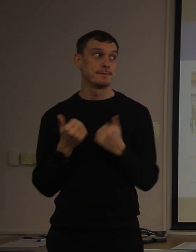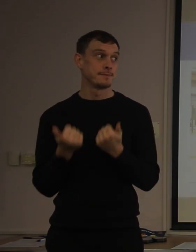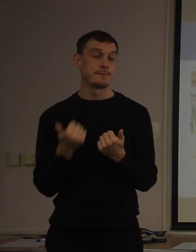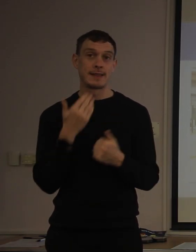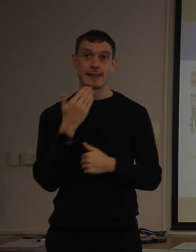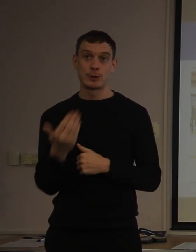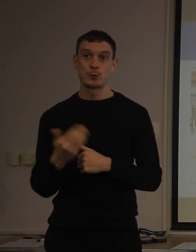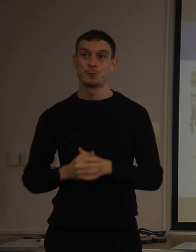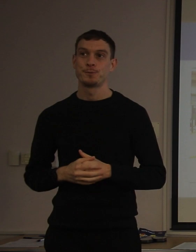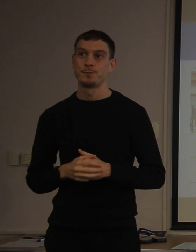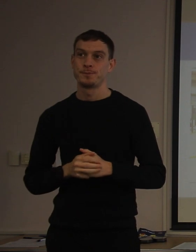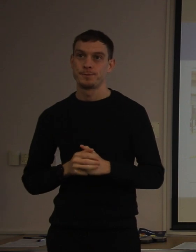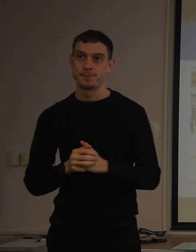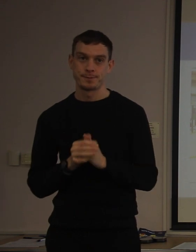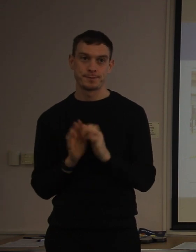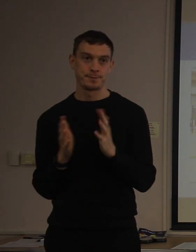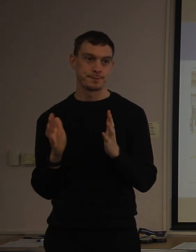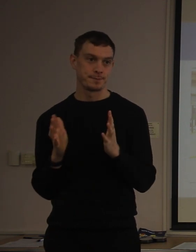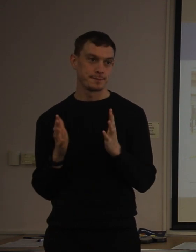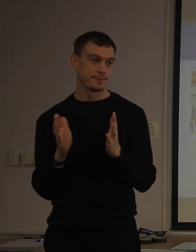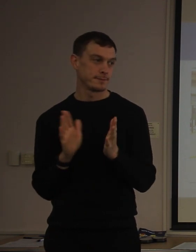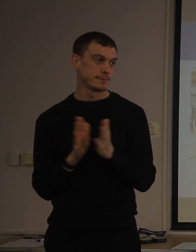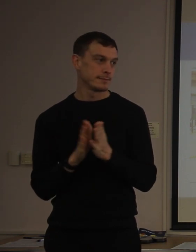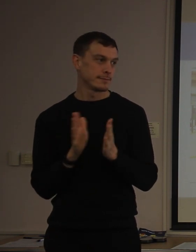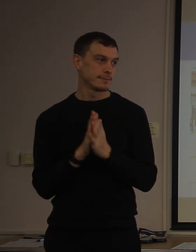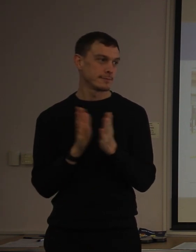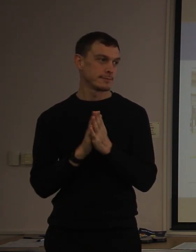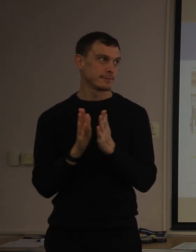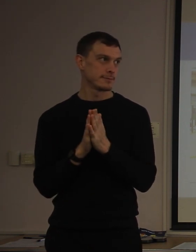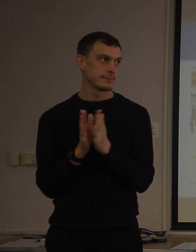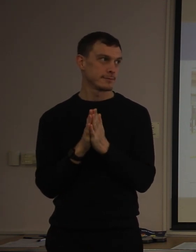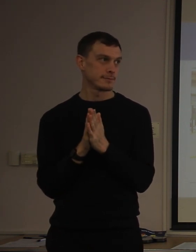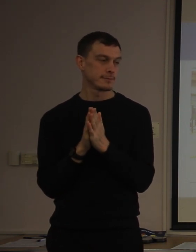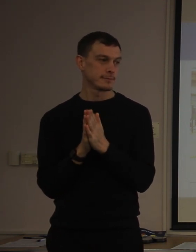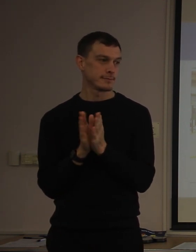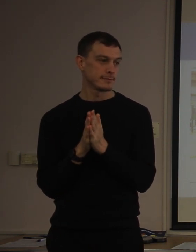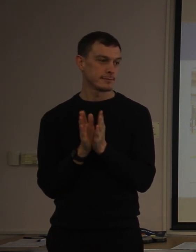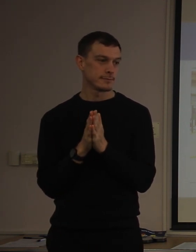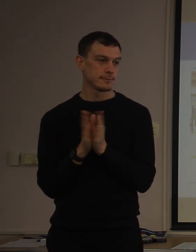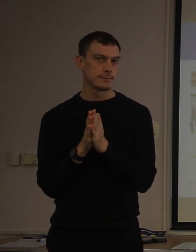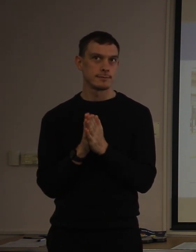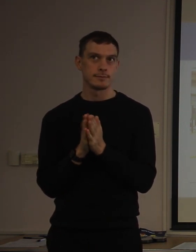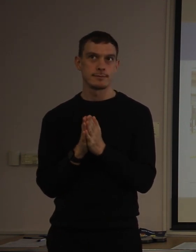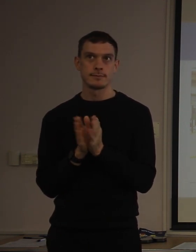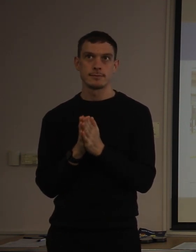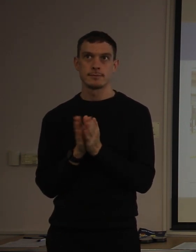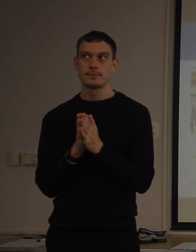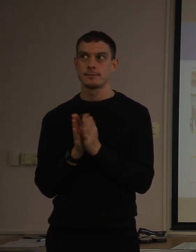Thank you. Thanks, Donna.